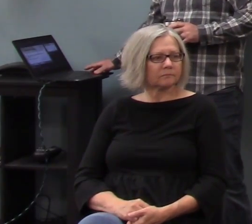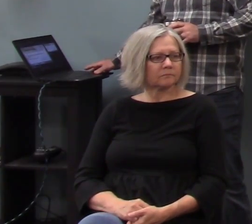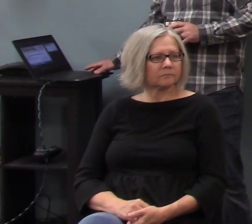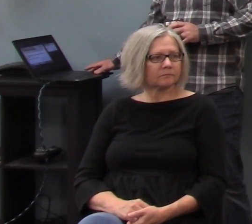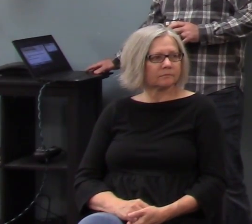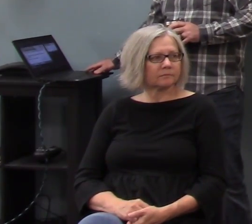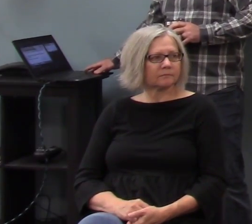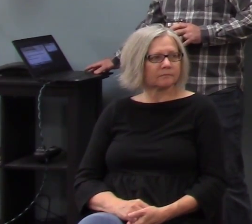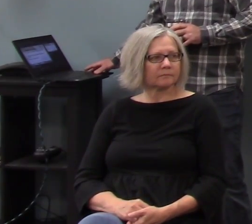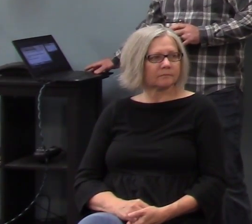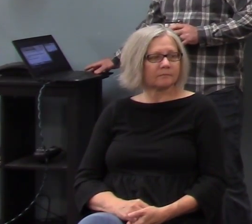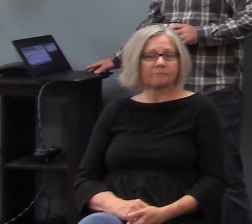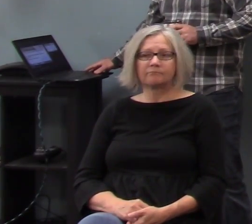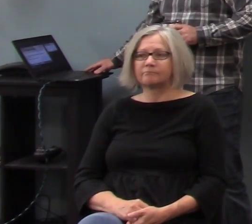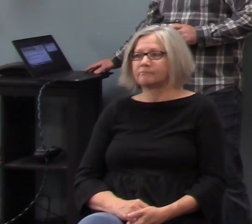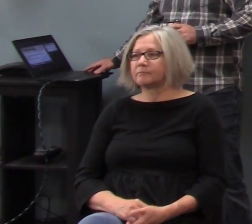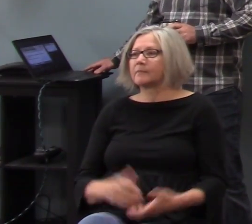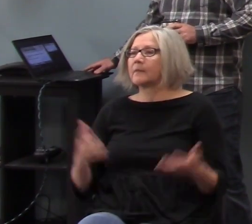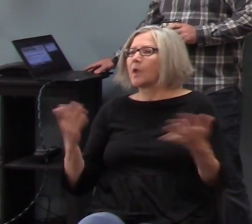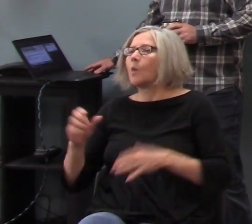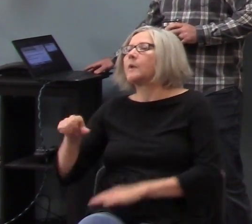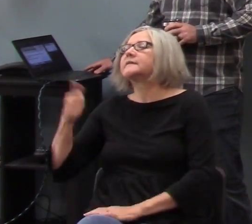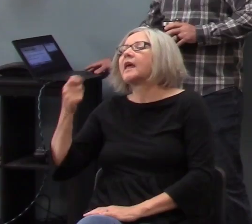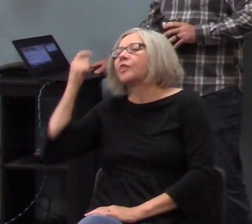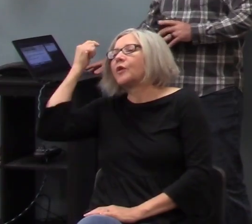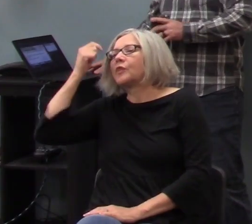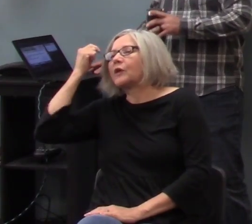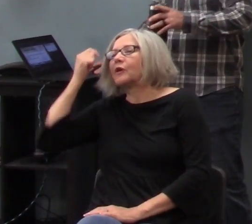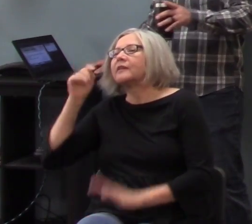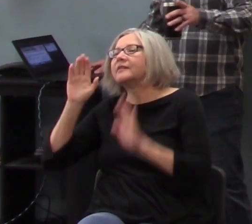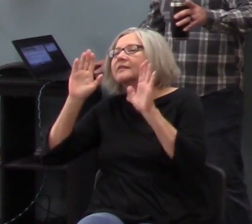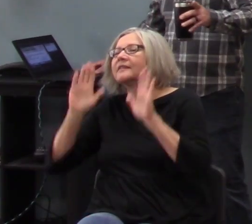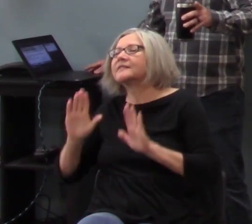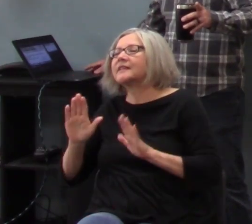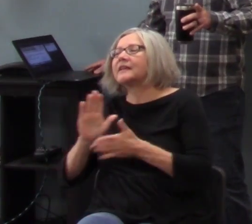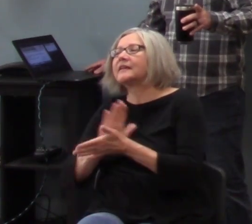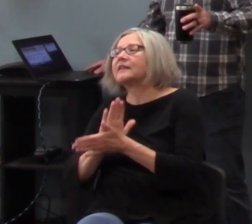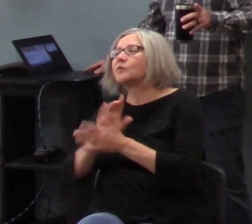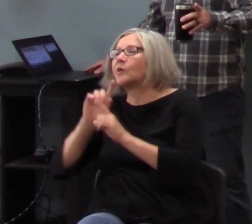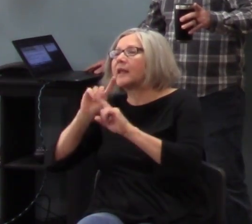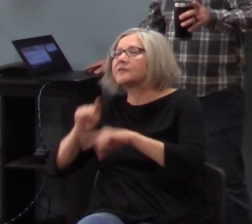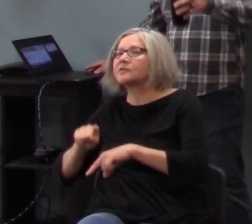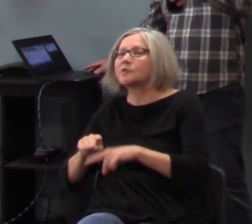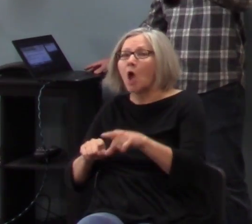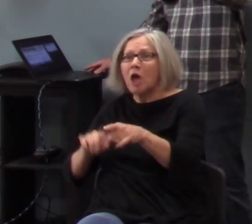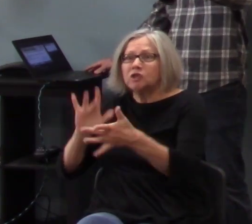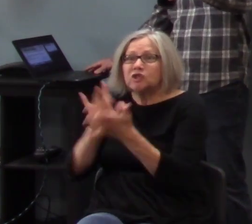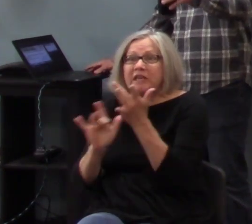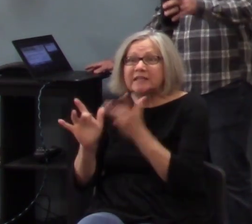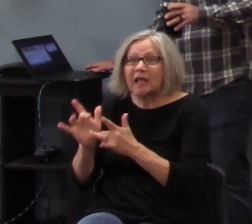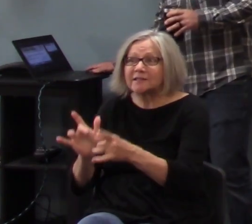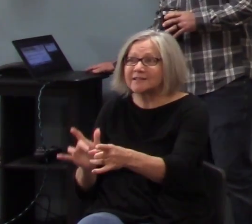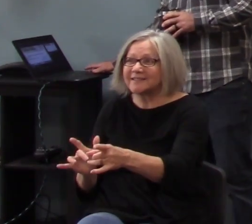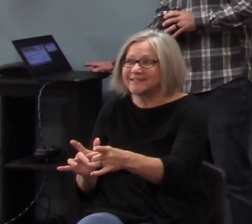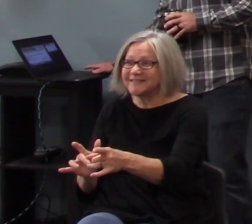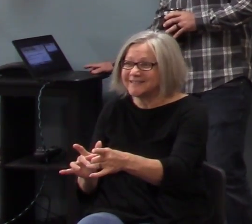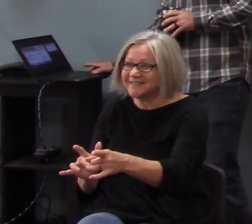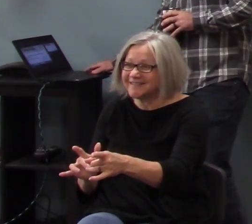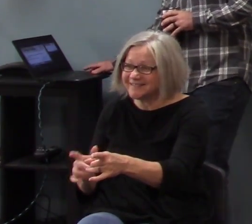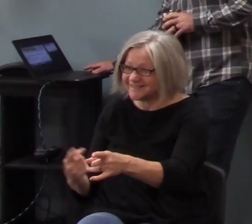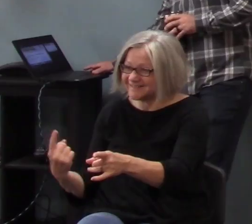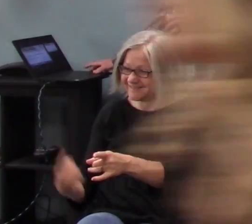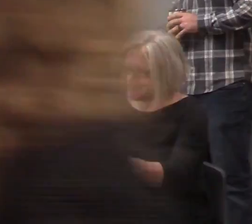You can tell your neighbor what the other theory was. It's his Sunday school answer, by the way. Jesus. You got it!